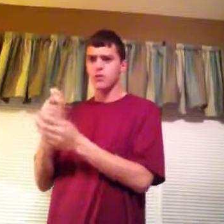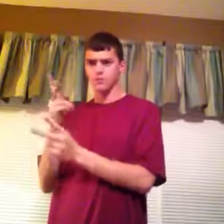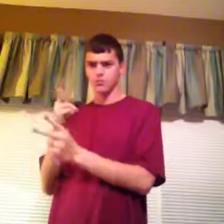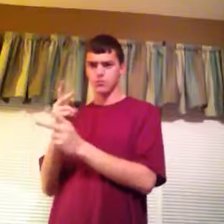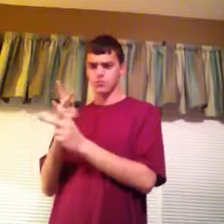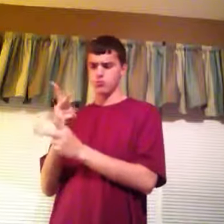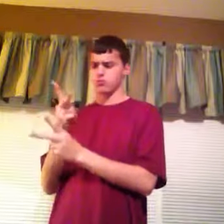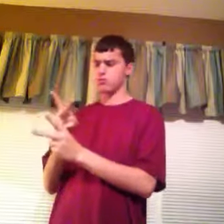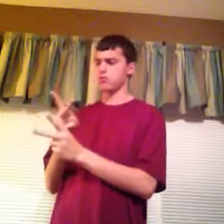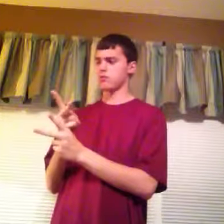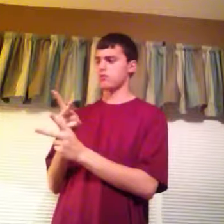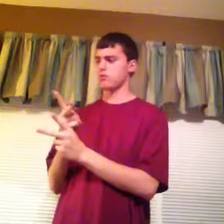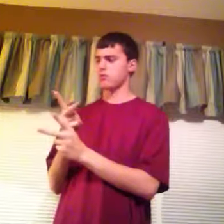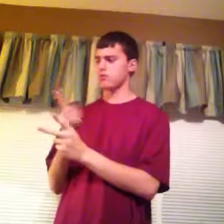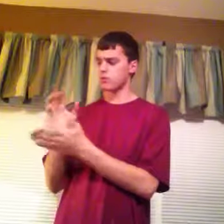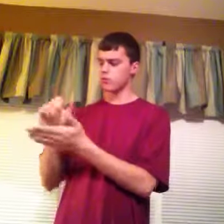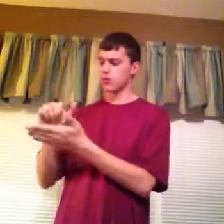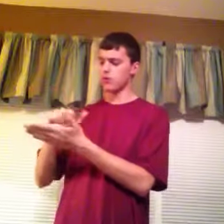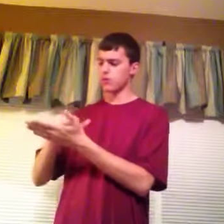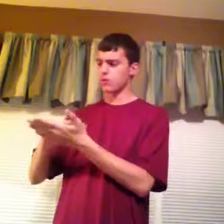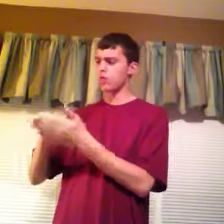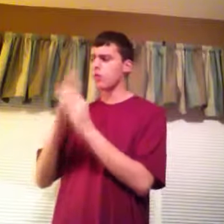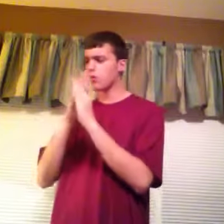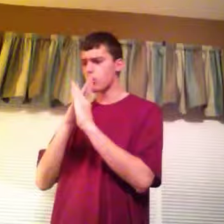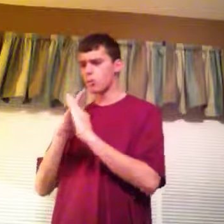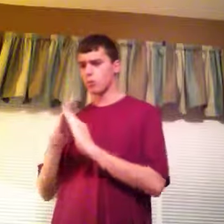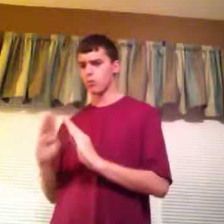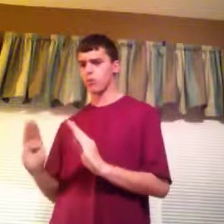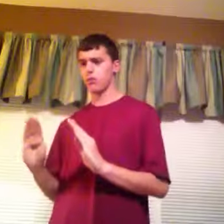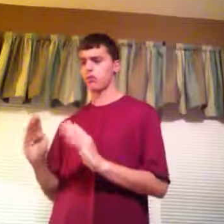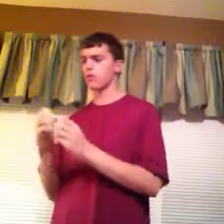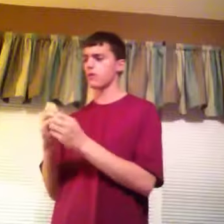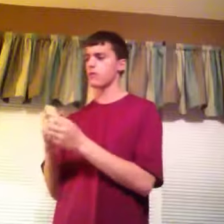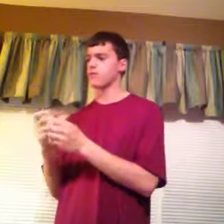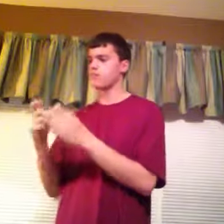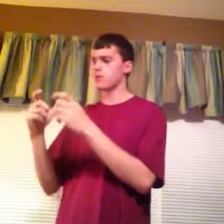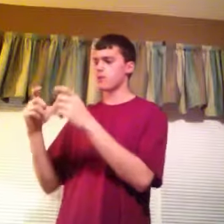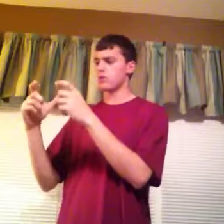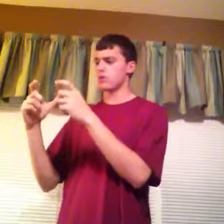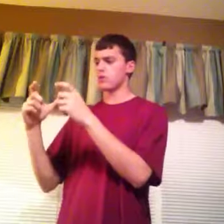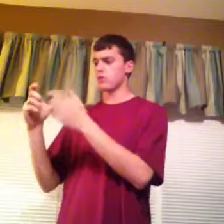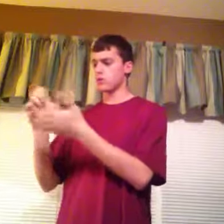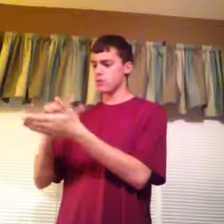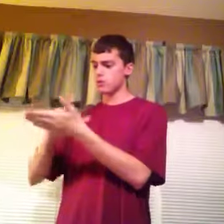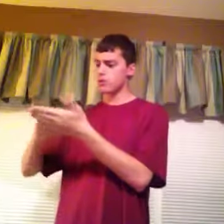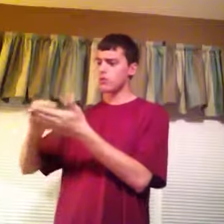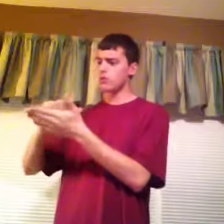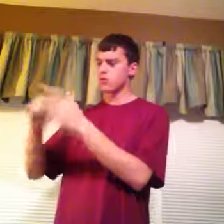So going back home, yeah, so that's where it had to take him around. He's got the fear of packing his face on it. So he was around and he was like,